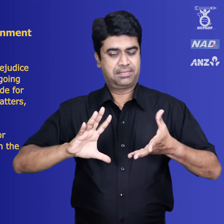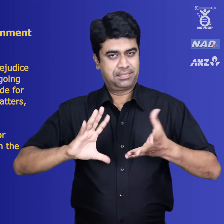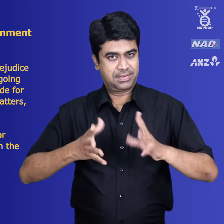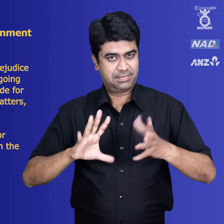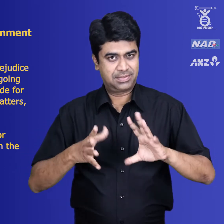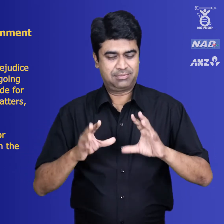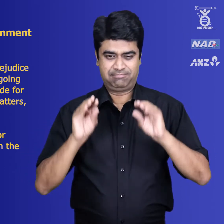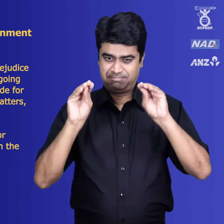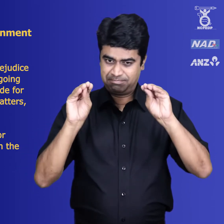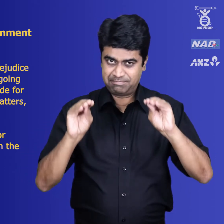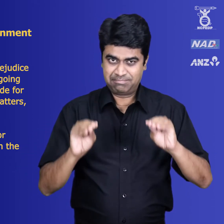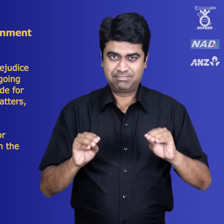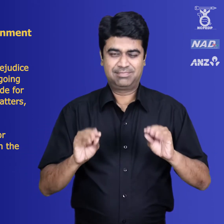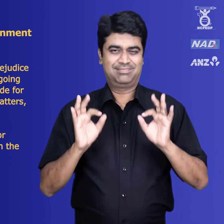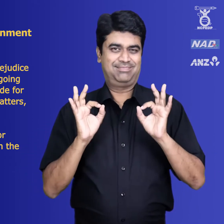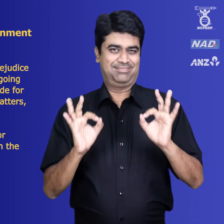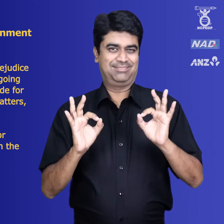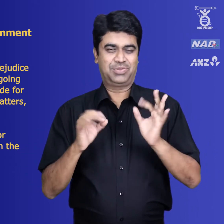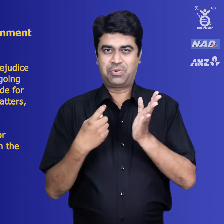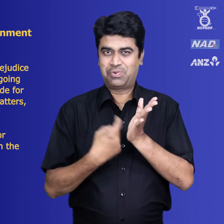section 64.